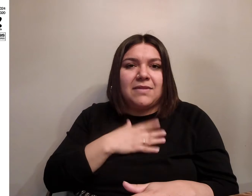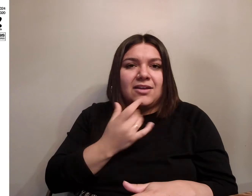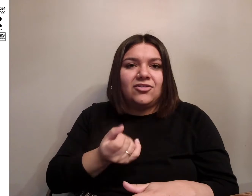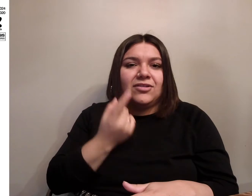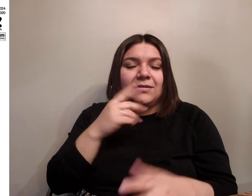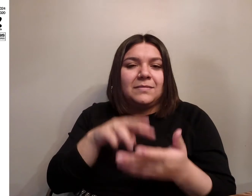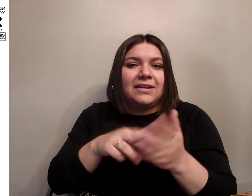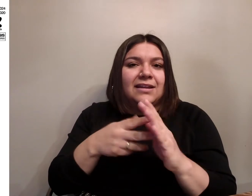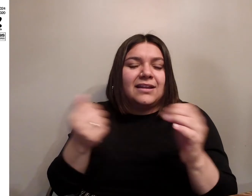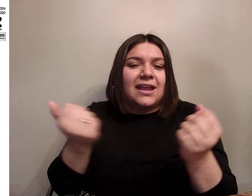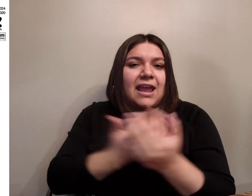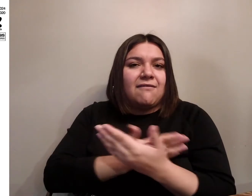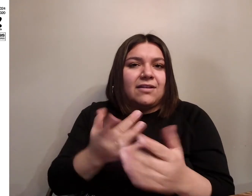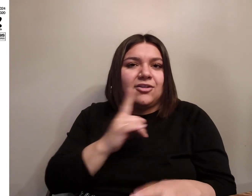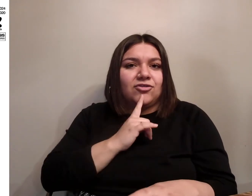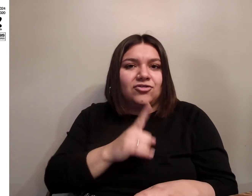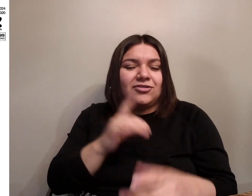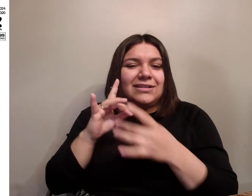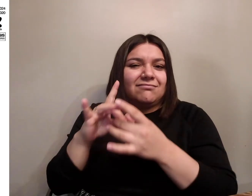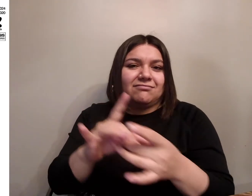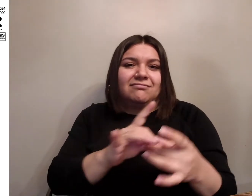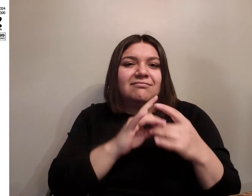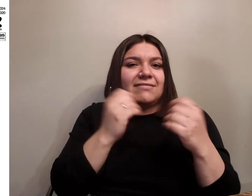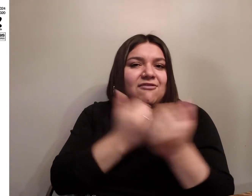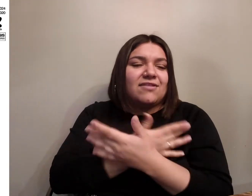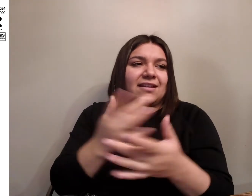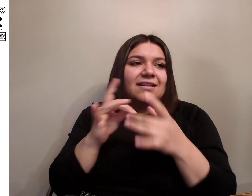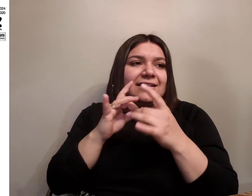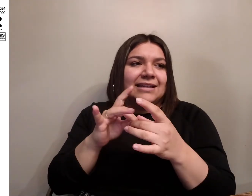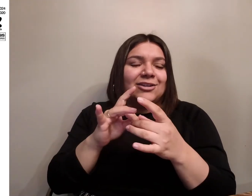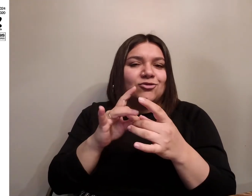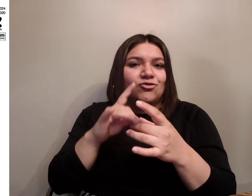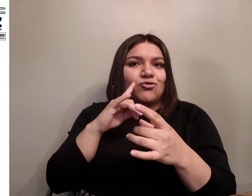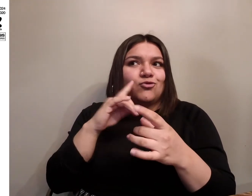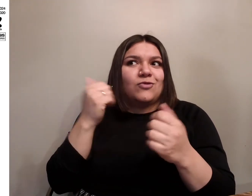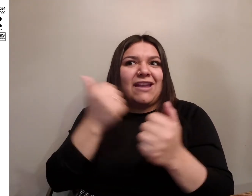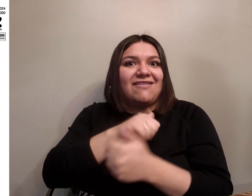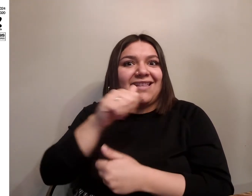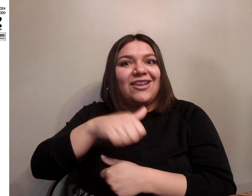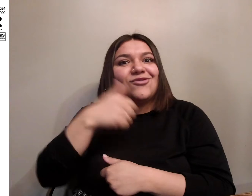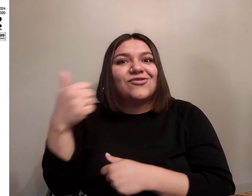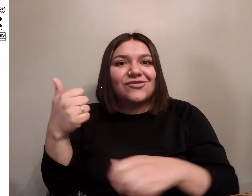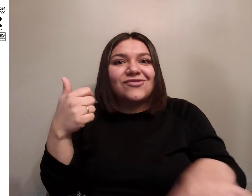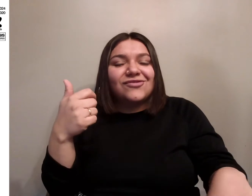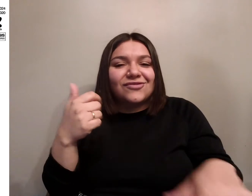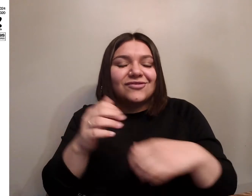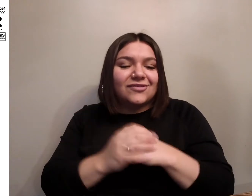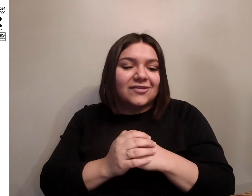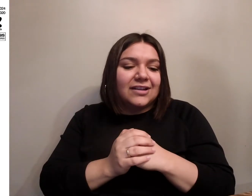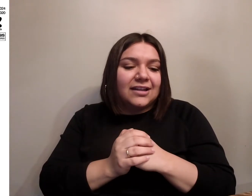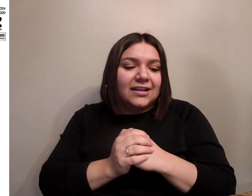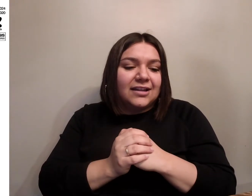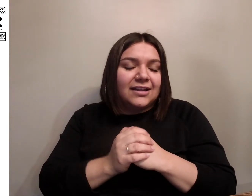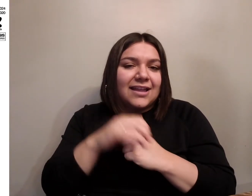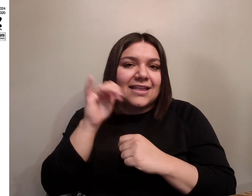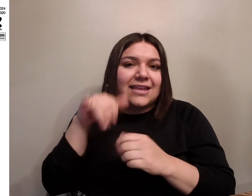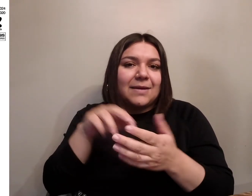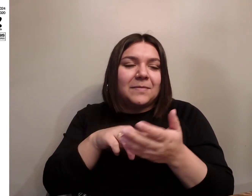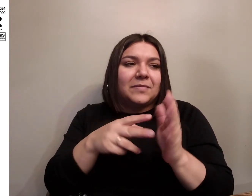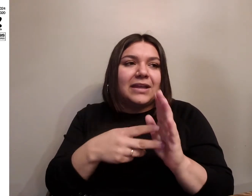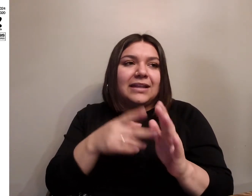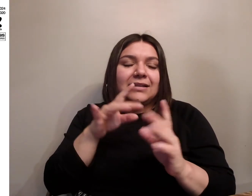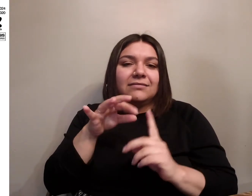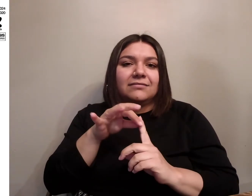biggest takeaway from it is that everything is indeed connected to everything